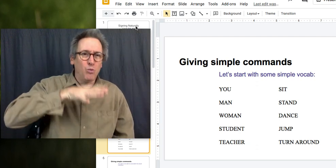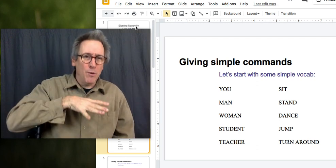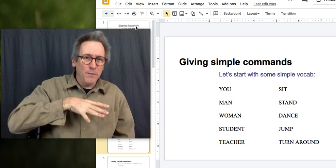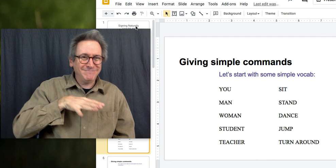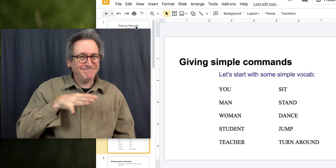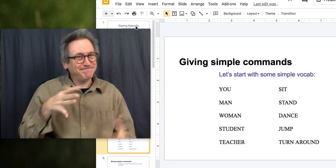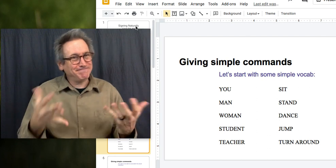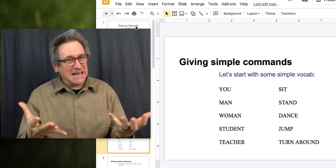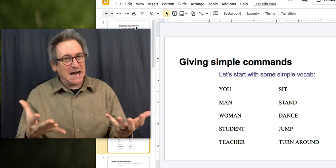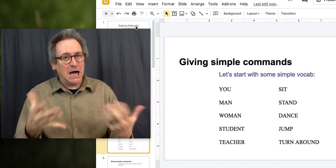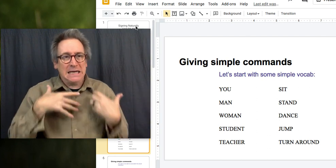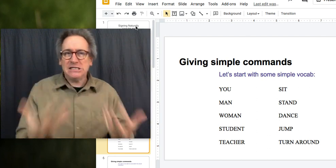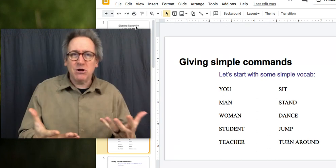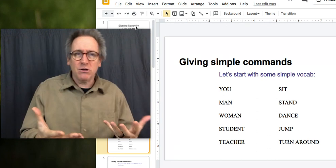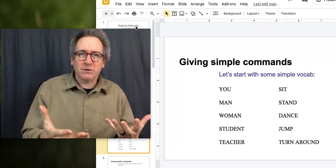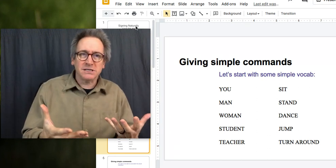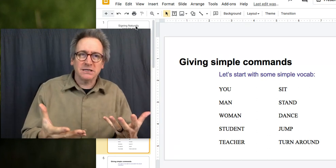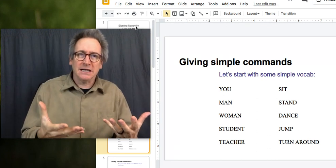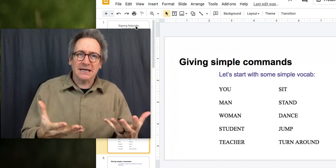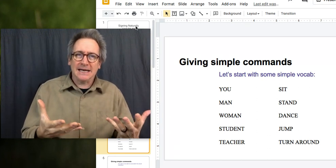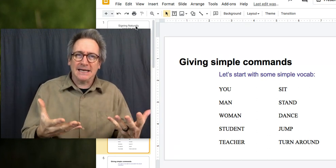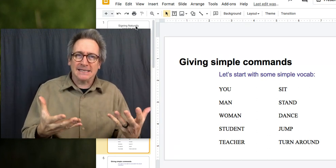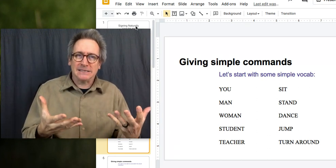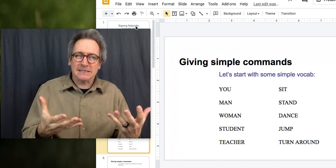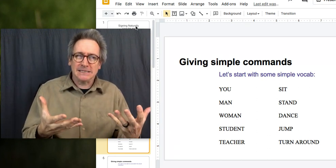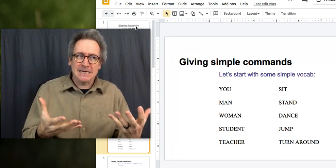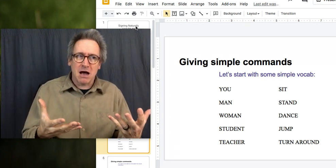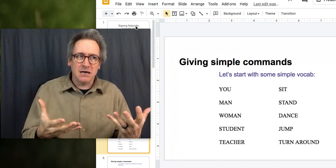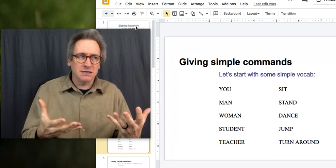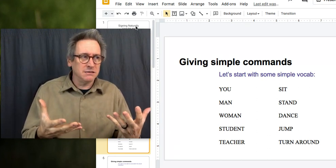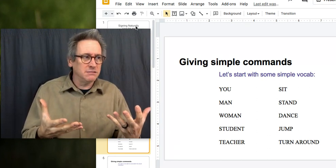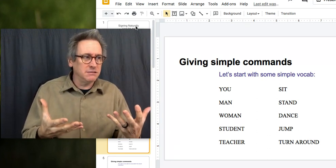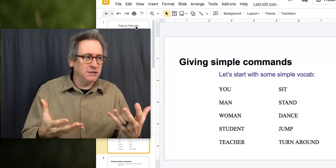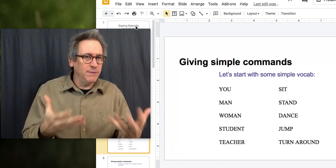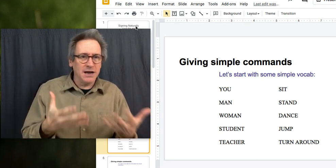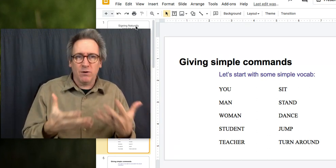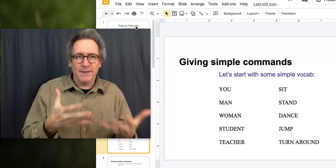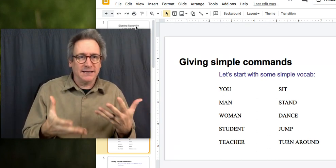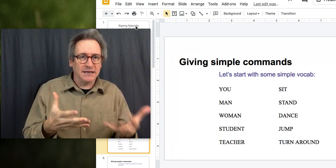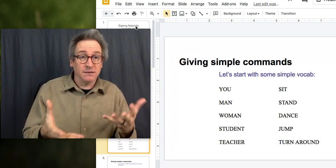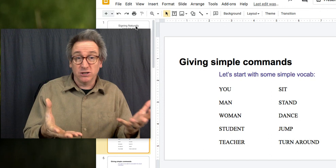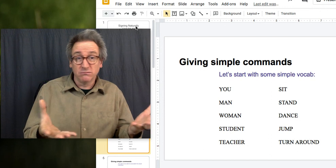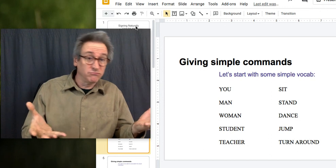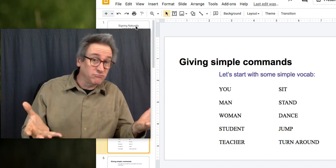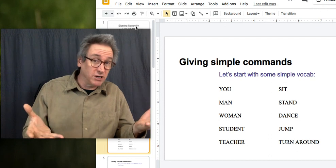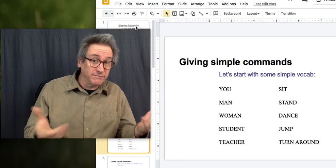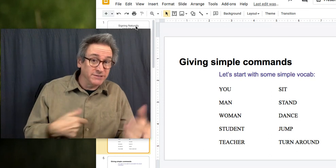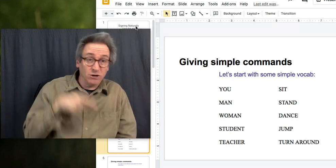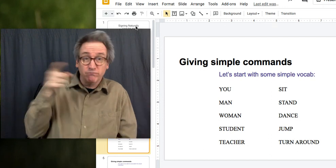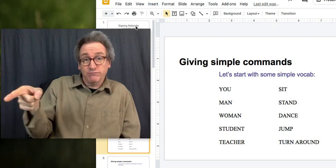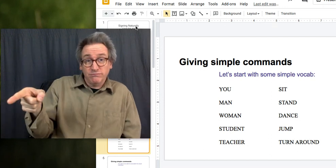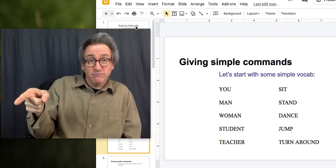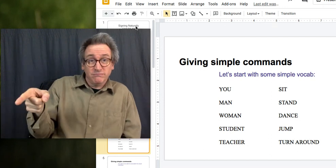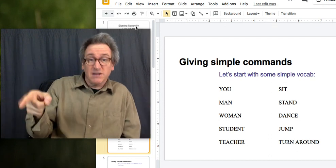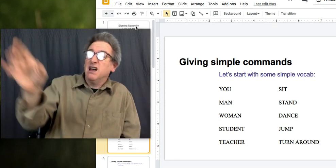Man, woman, unless you know the person, again, it's not, you may not want to make that assumption, right?